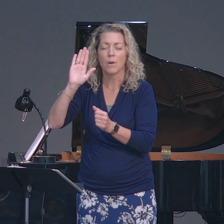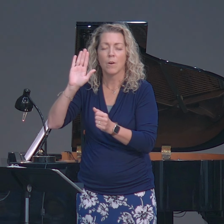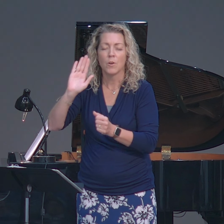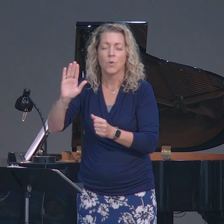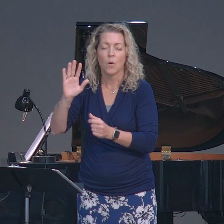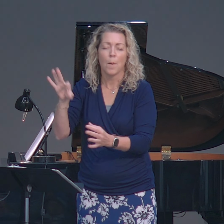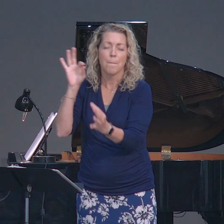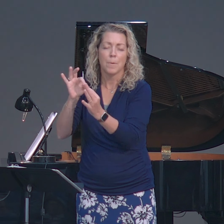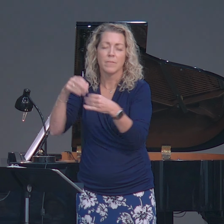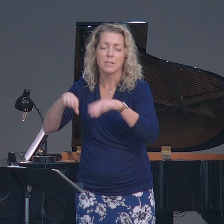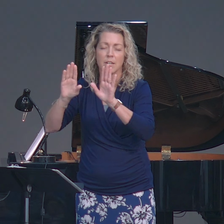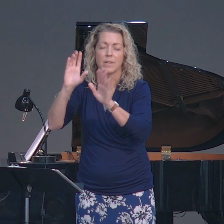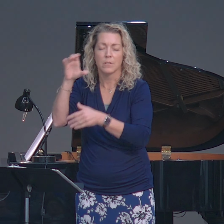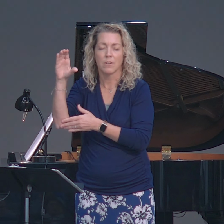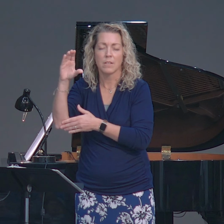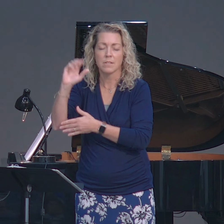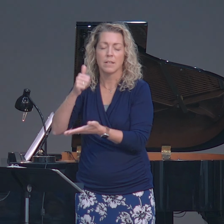name we pray. Amen.